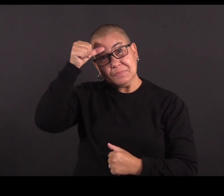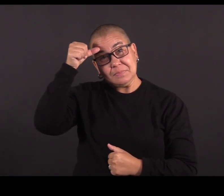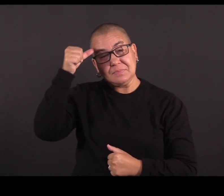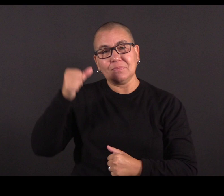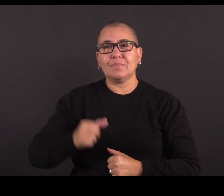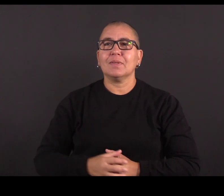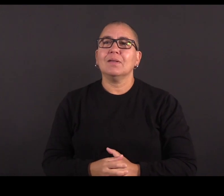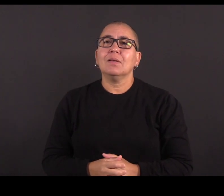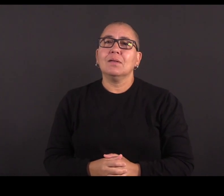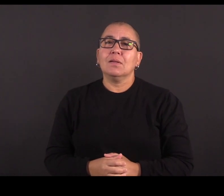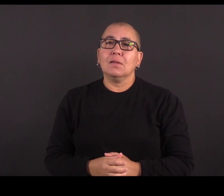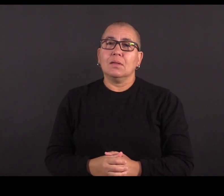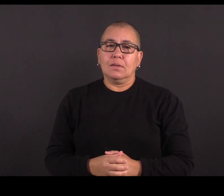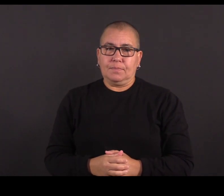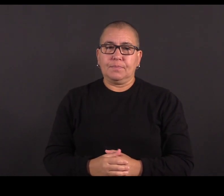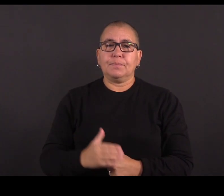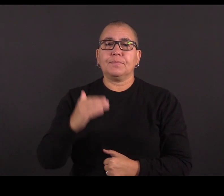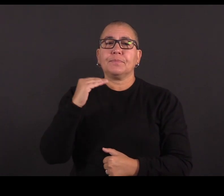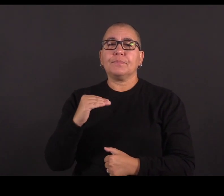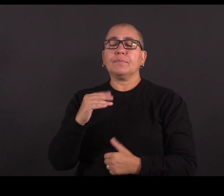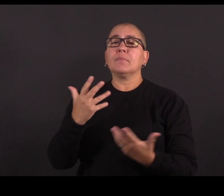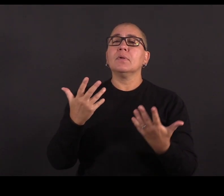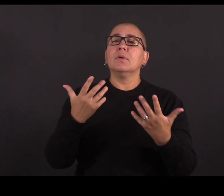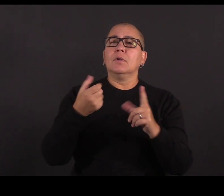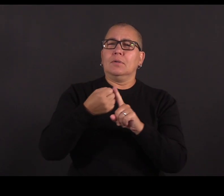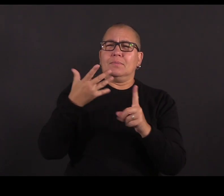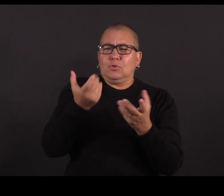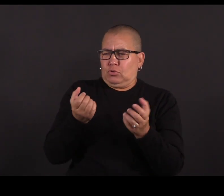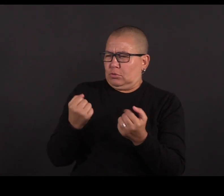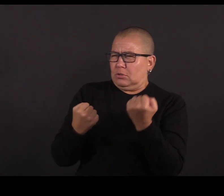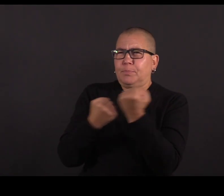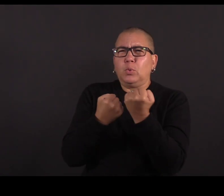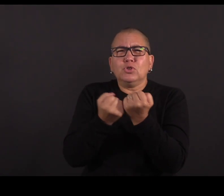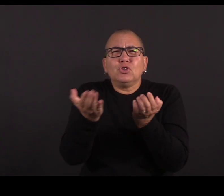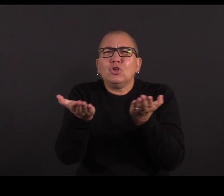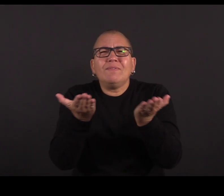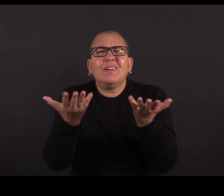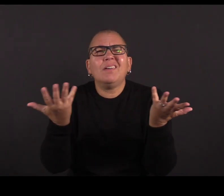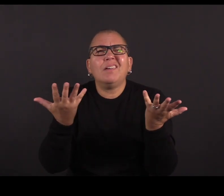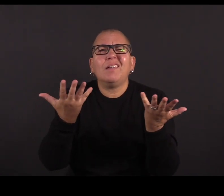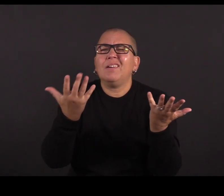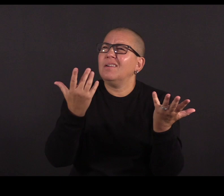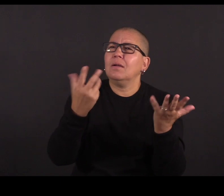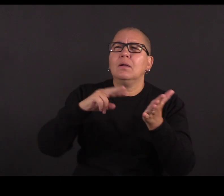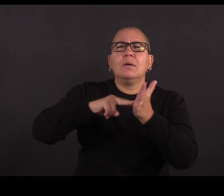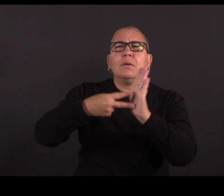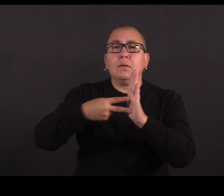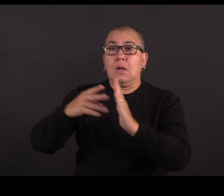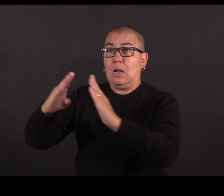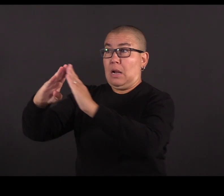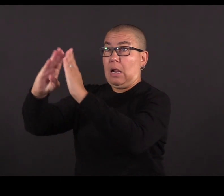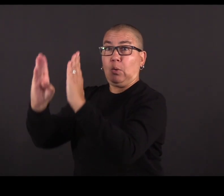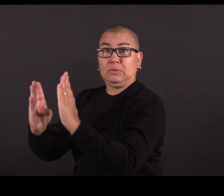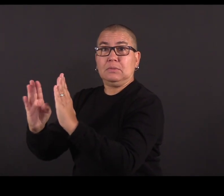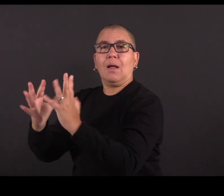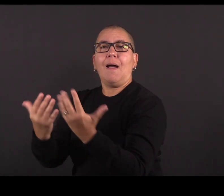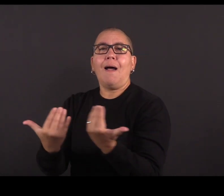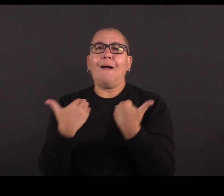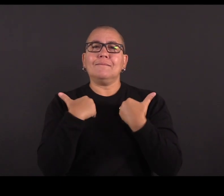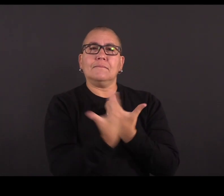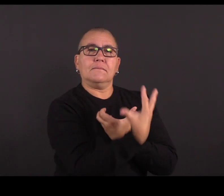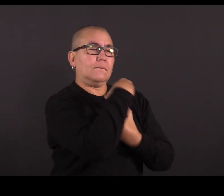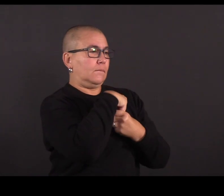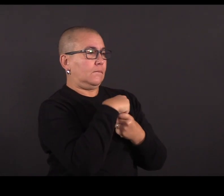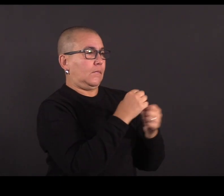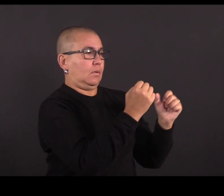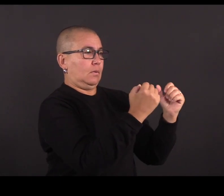Supportive services, meaning the housing is paired with services from a service provider. Services